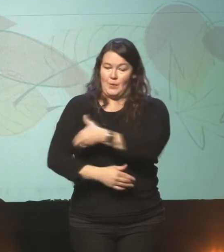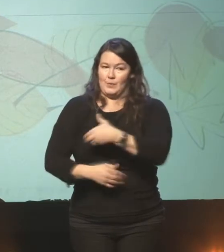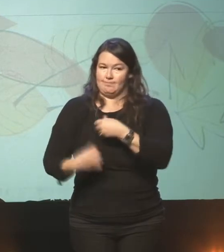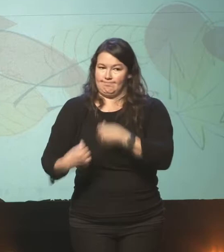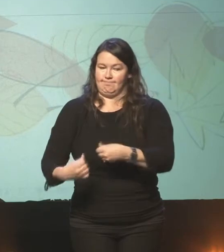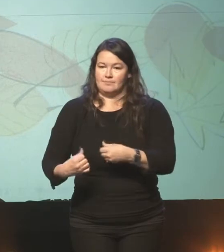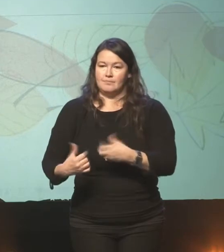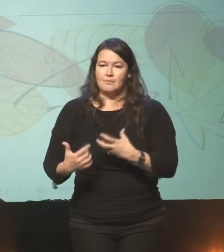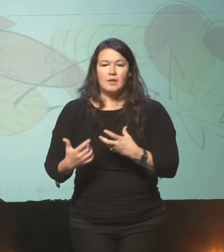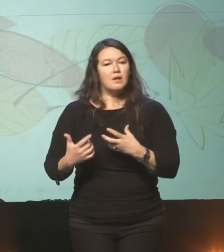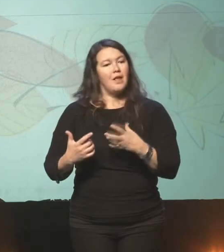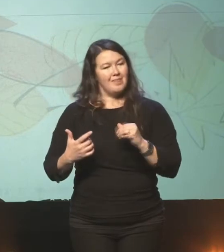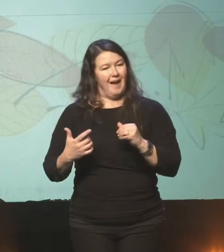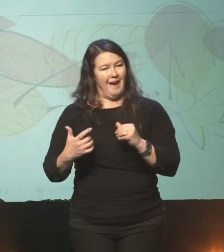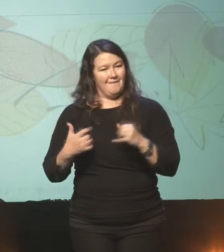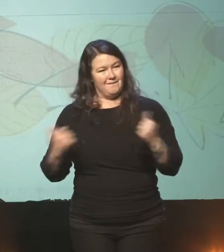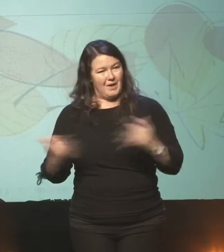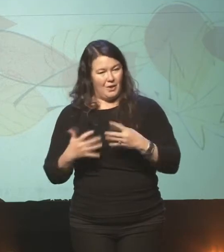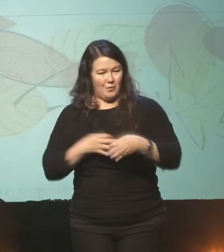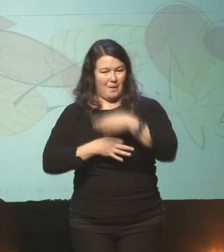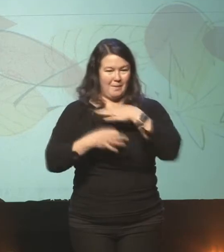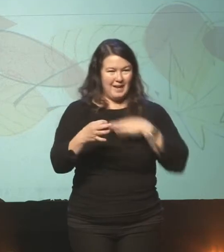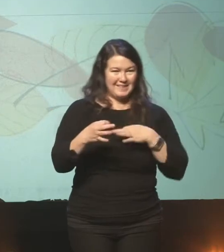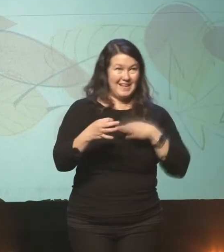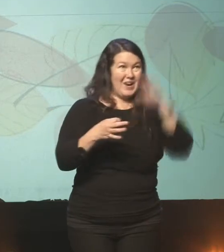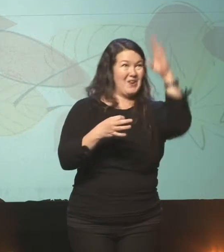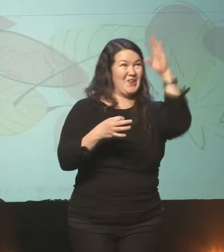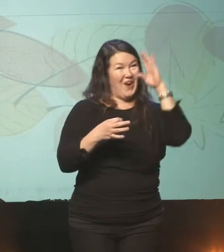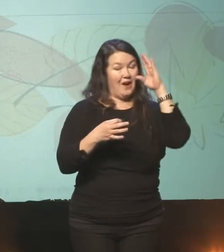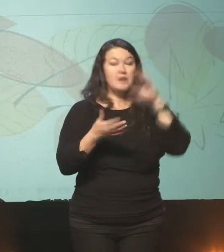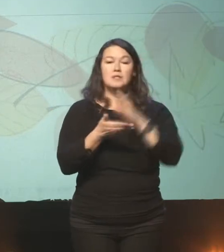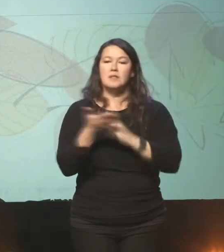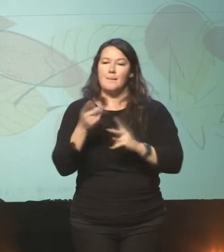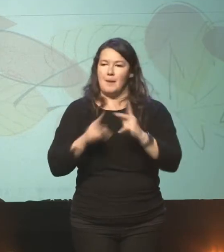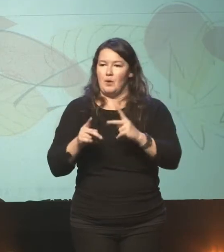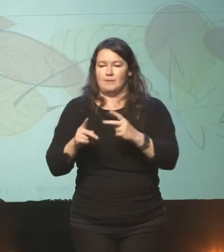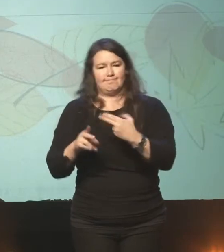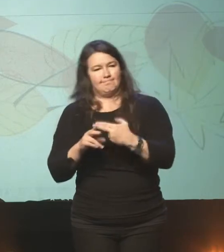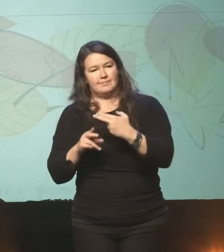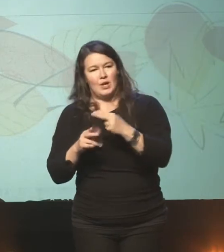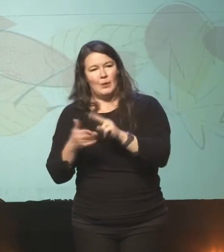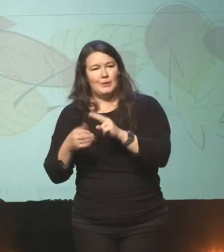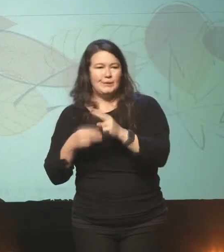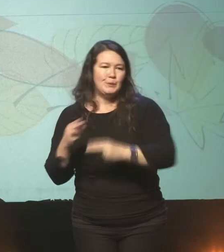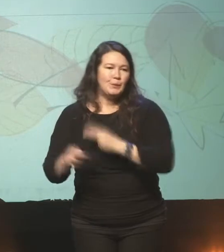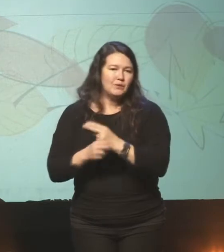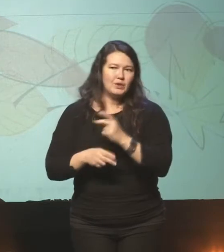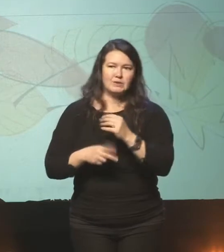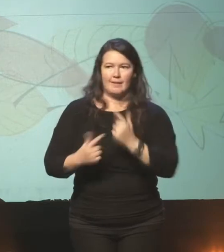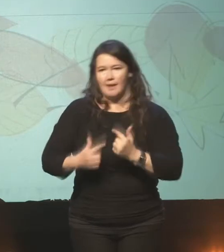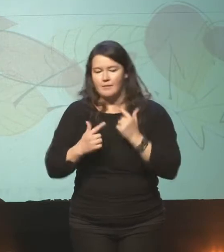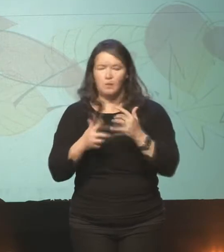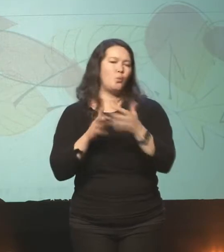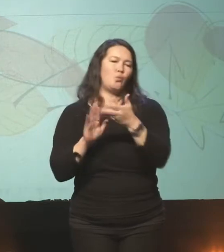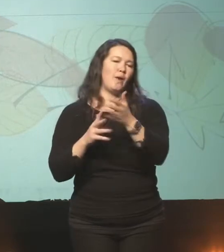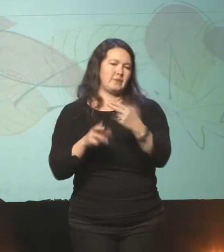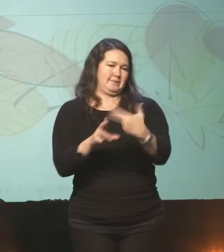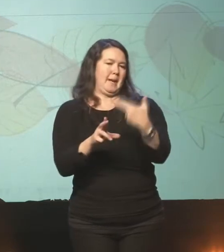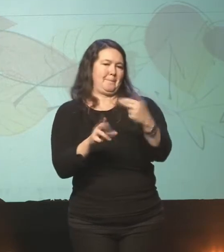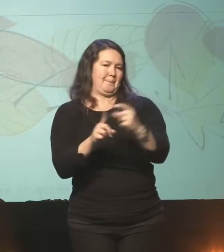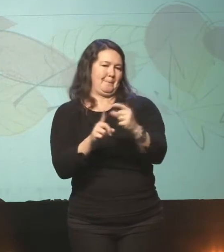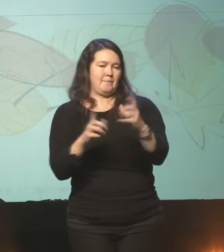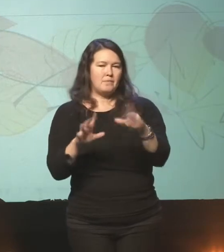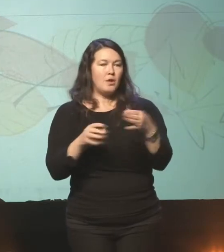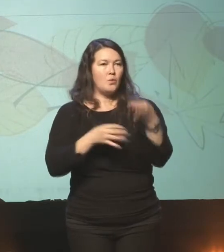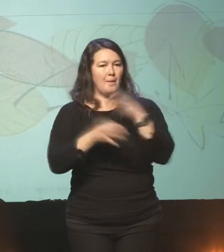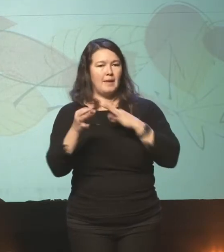is it replaces what I would say God, some people call the universe, you call it life, whatever, but it replaces this